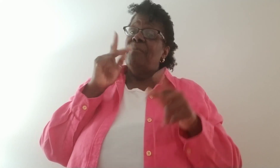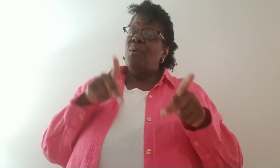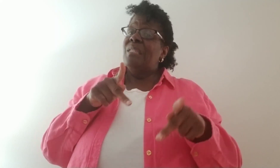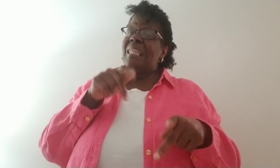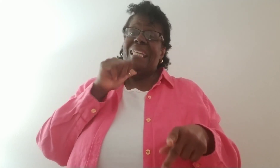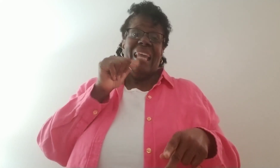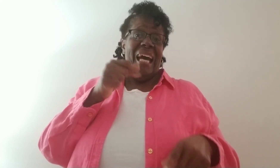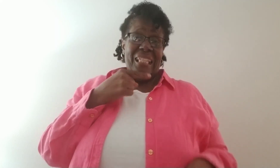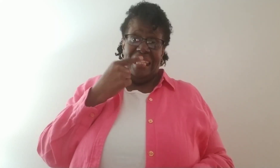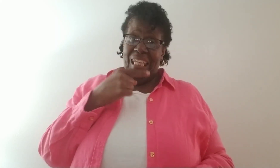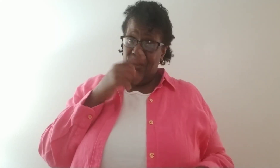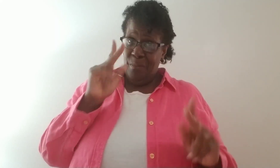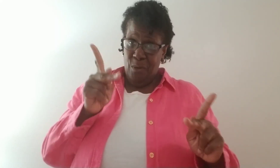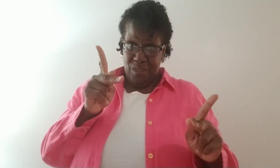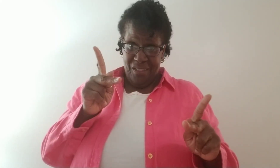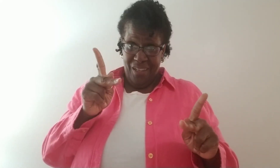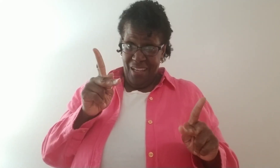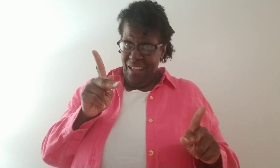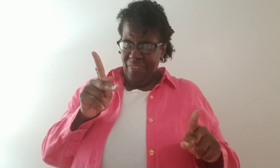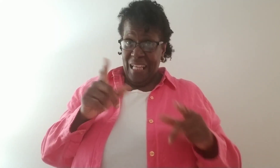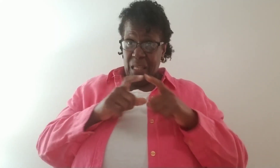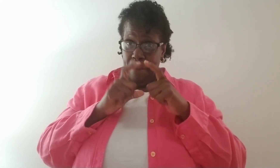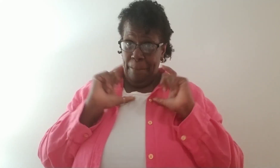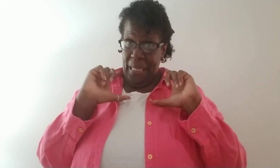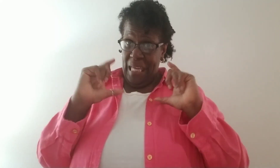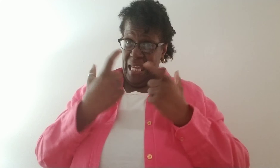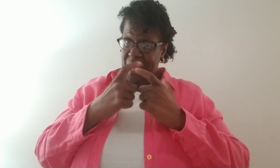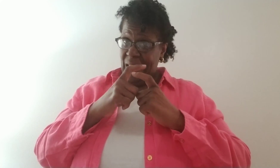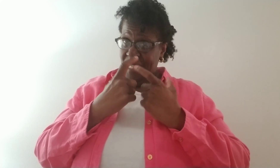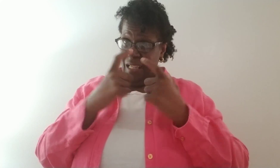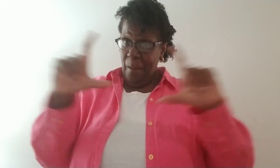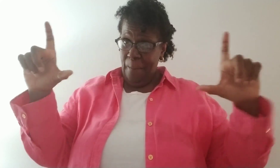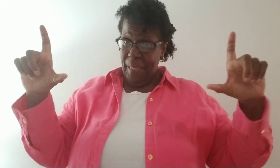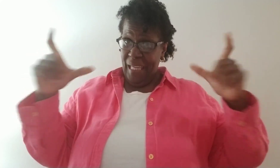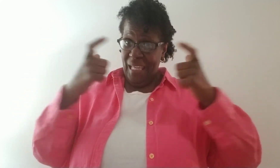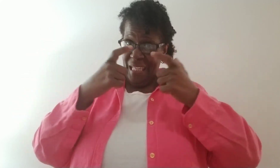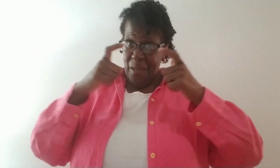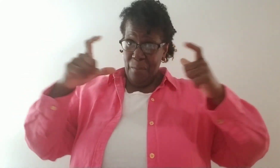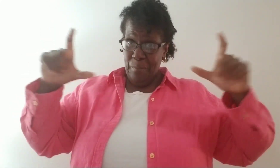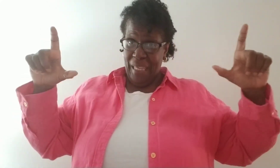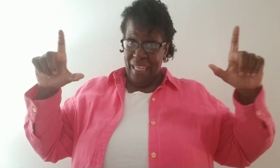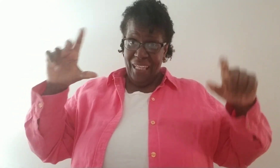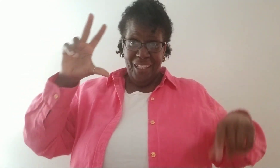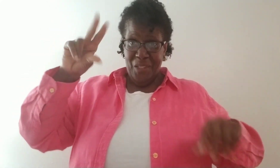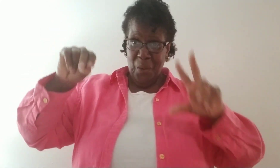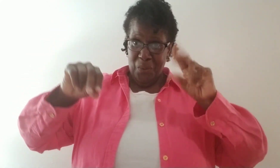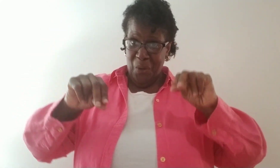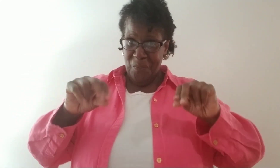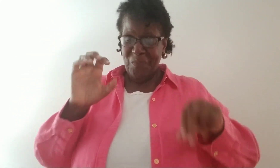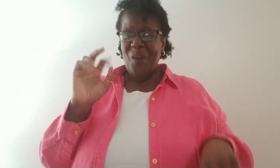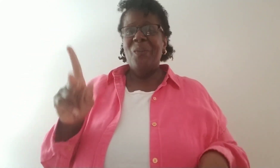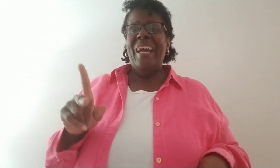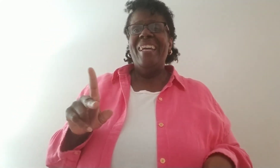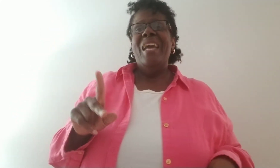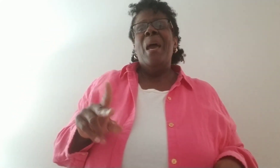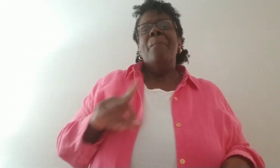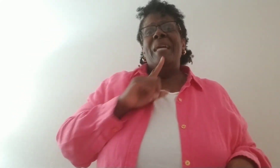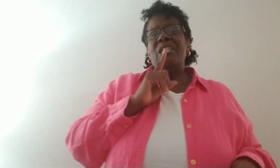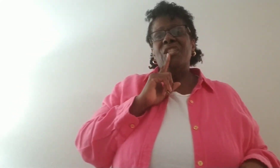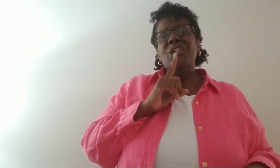person, not a hearing person. That's a big, big, big no-no, okay? Make sure